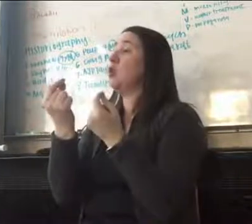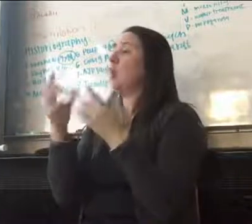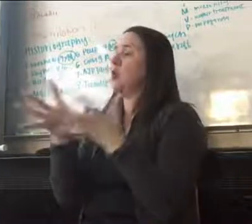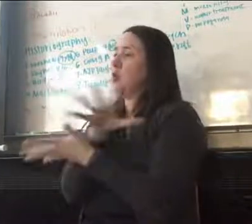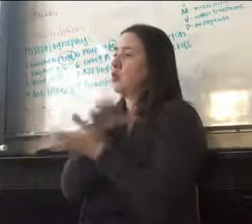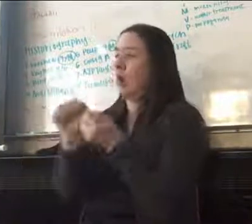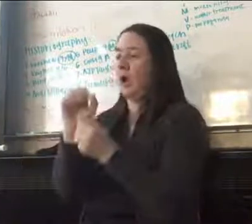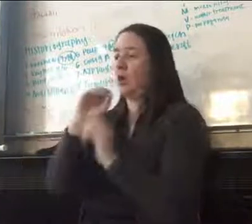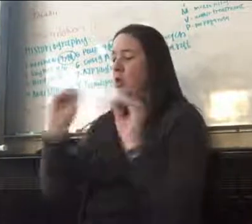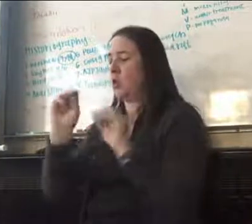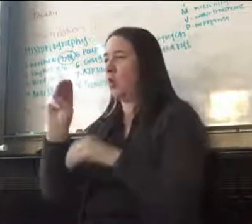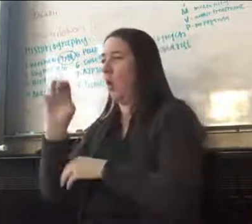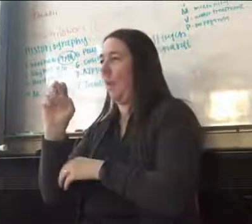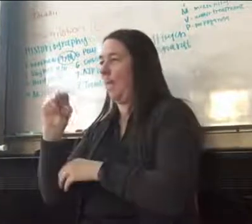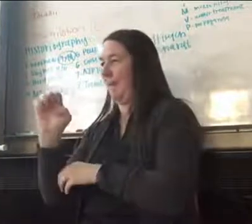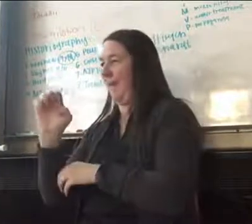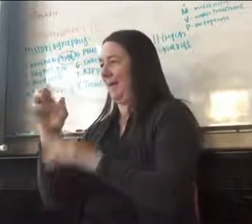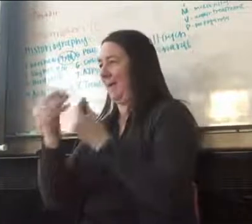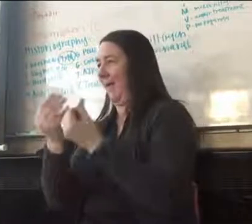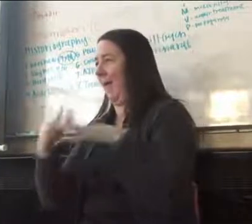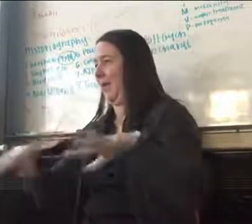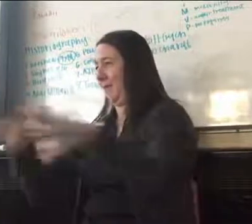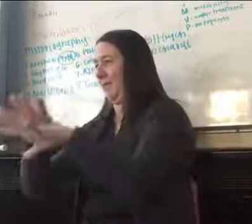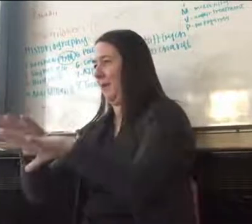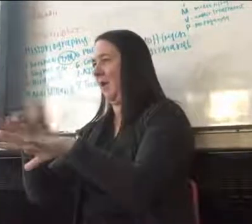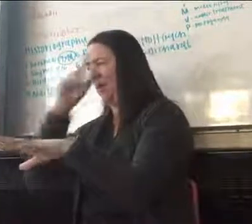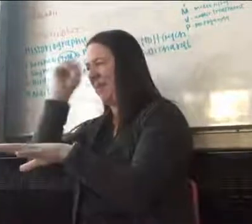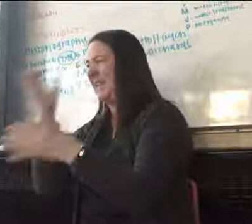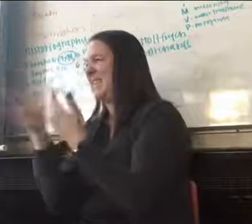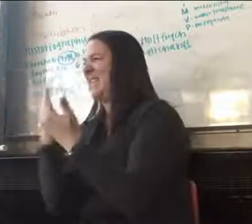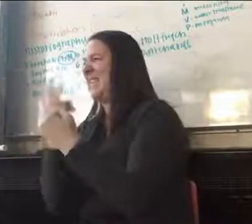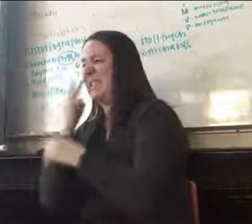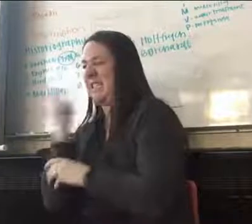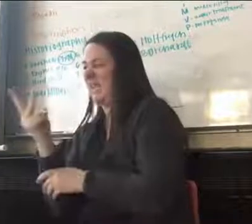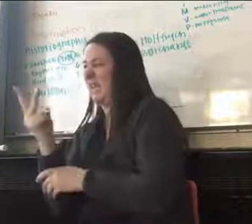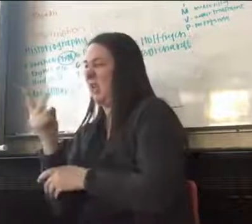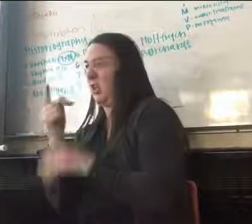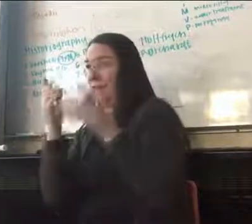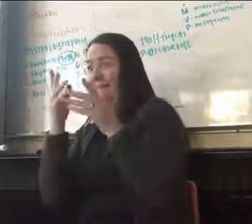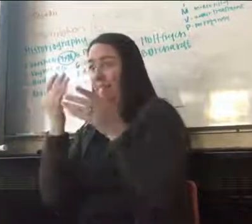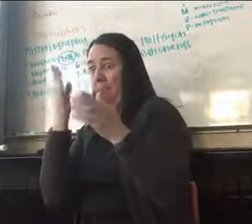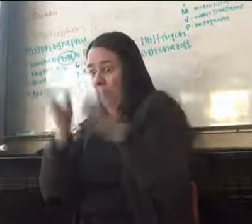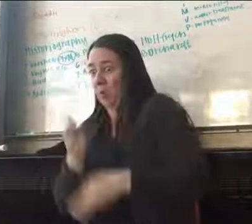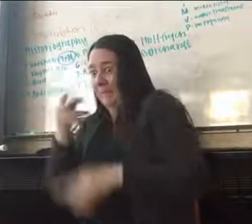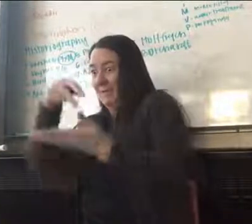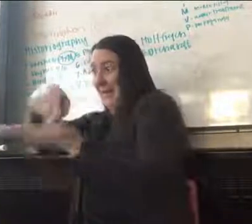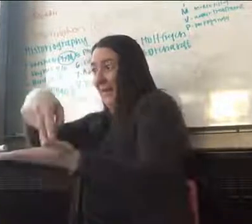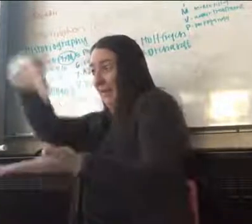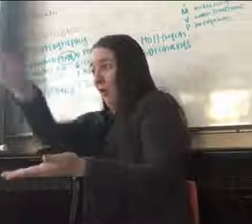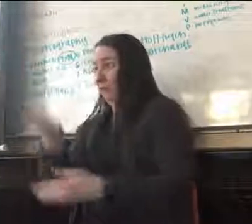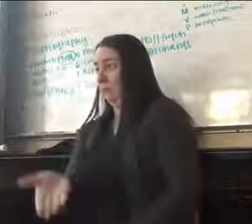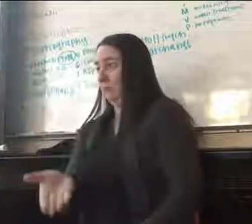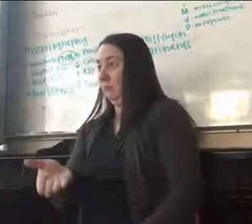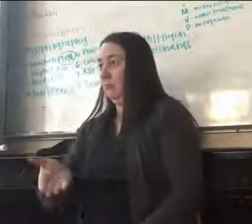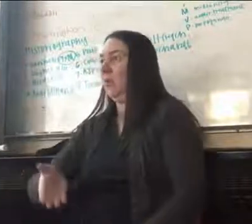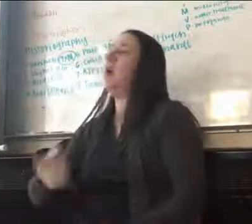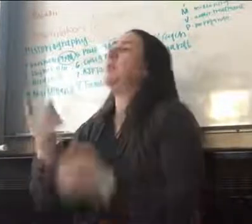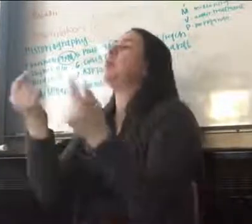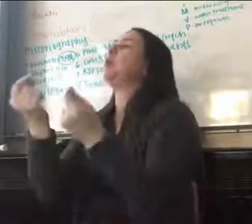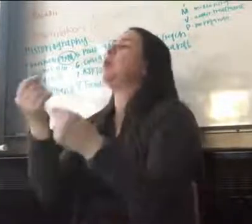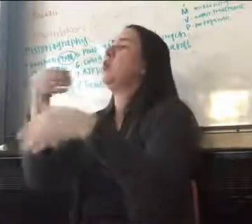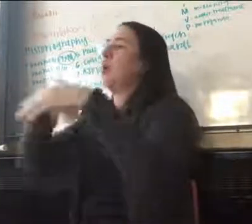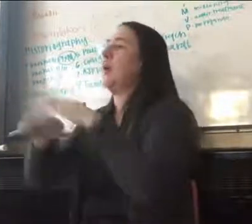it's easier to see your target. But the next thing that you also do is you actually go into the trenches, and then in each of